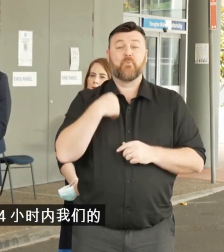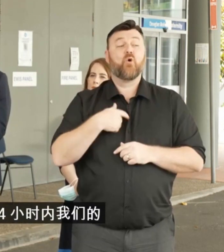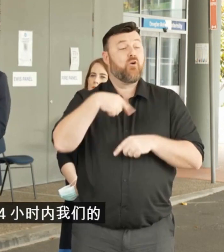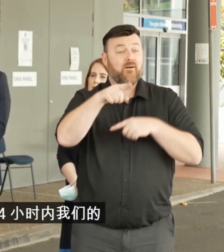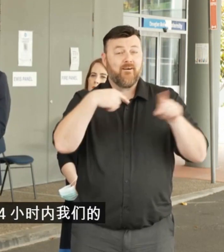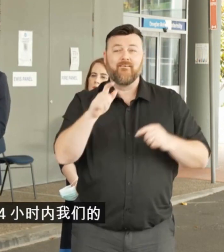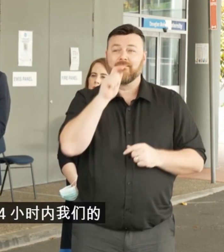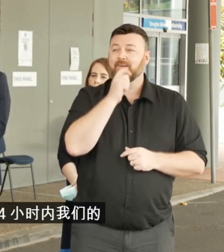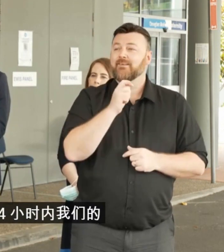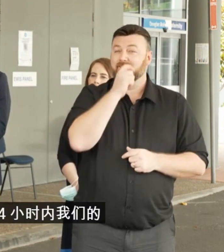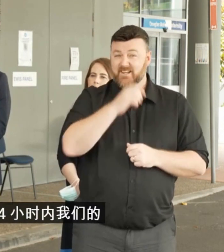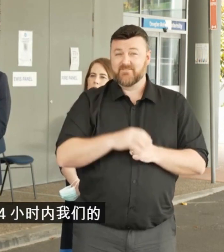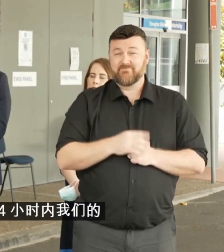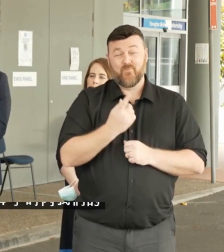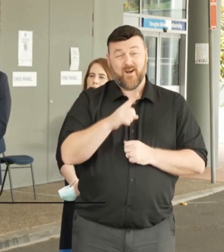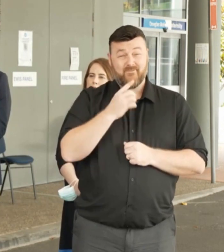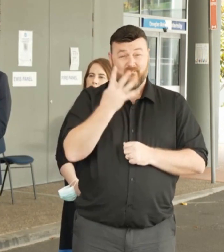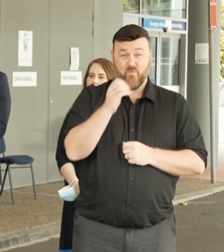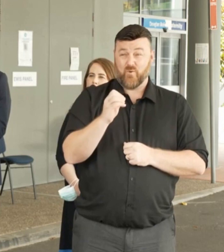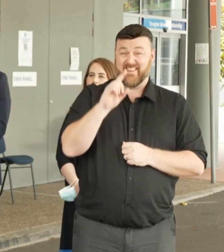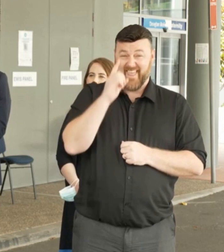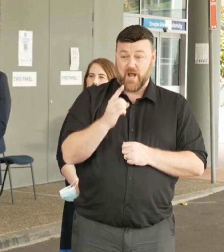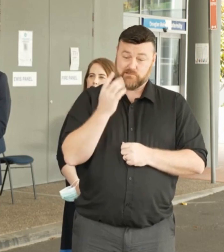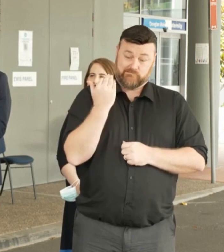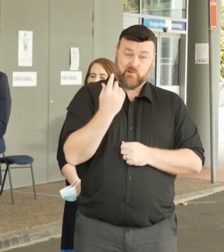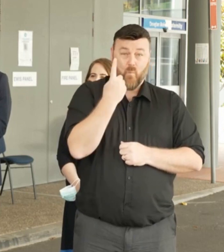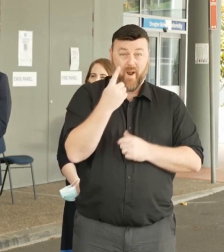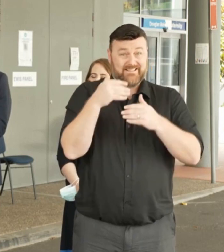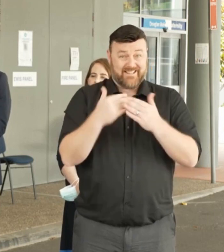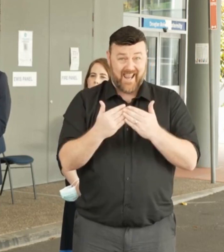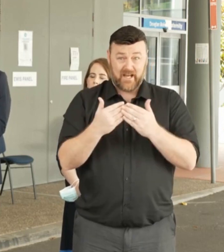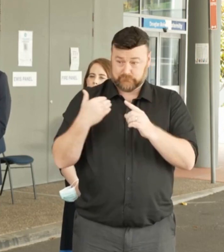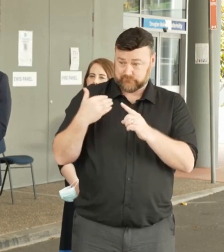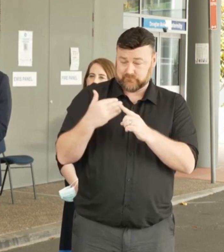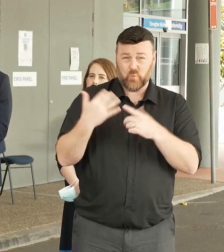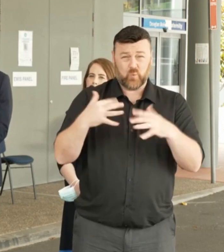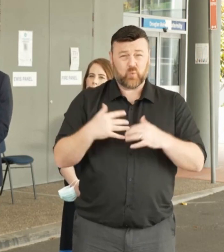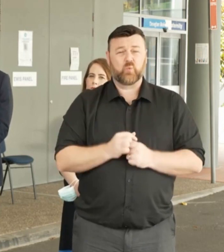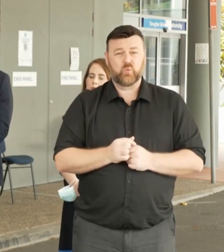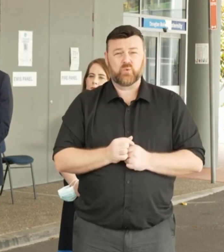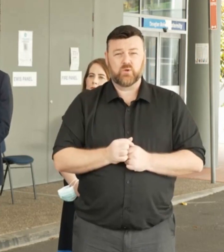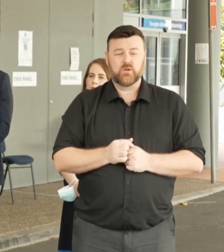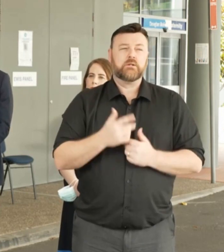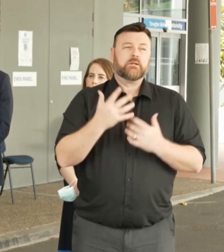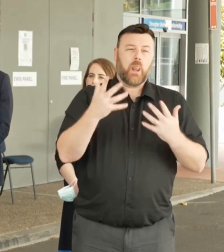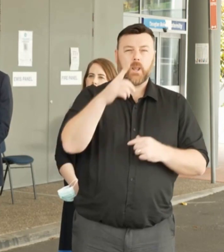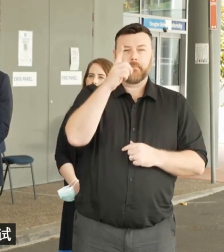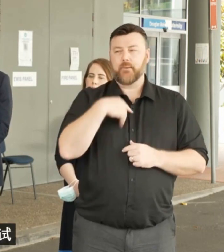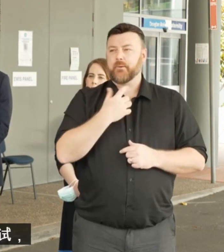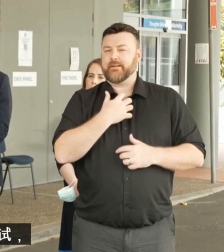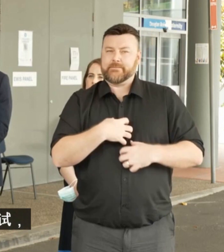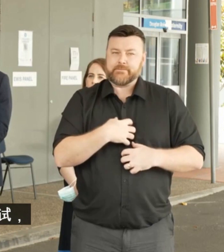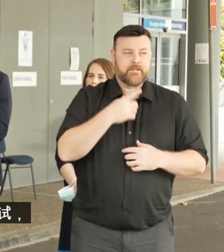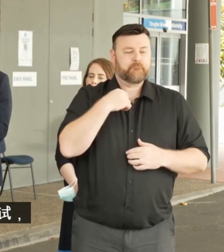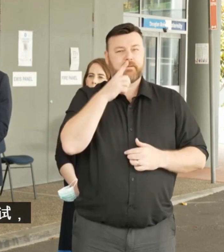Our testing rates, I think, are over 140,000 in the last 24 hours. Now, I know that there's been inconvenience with that, and many people are getting